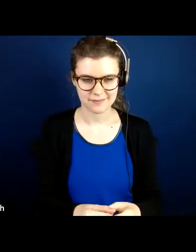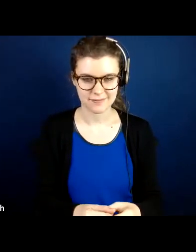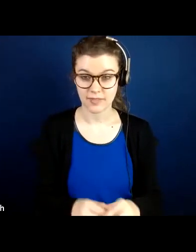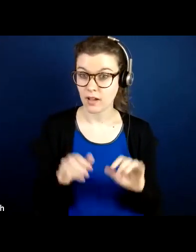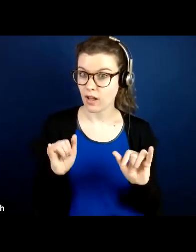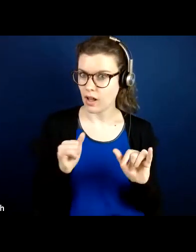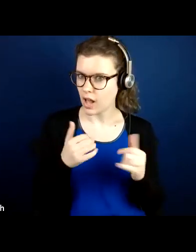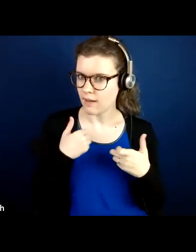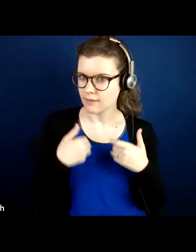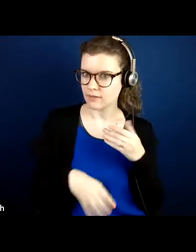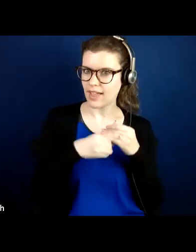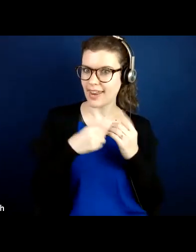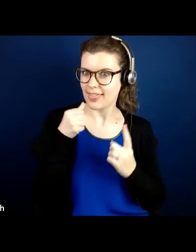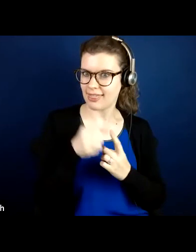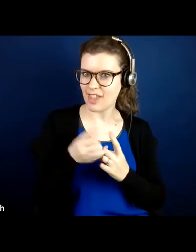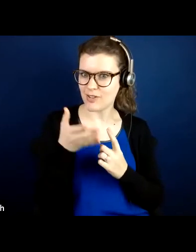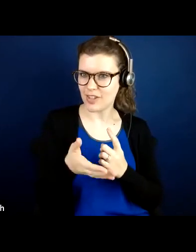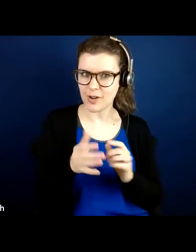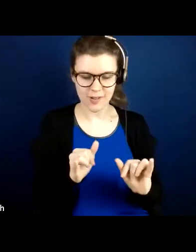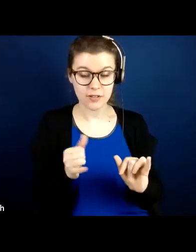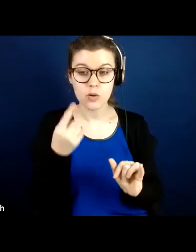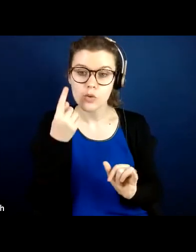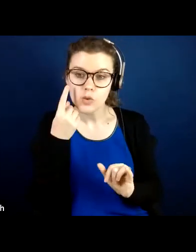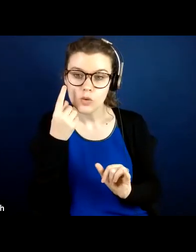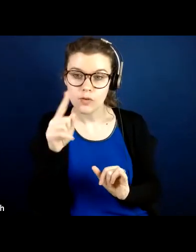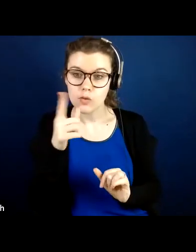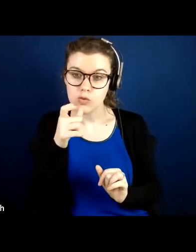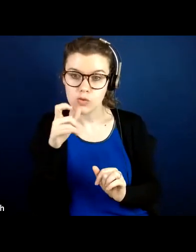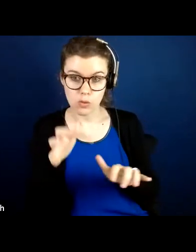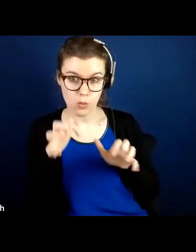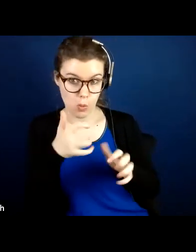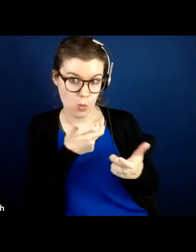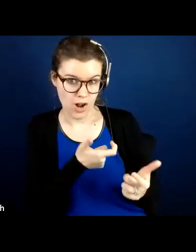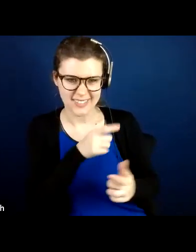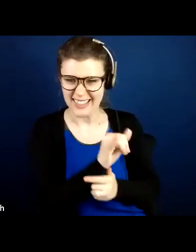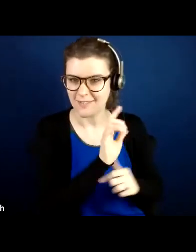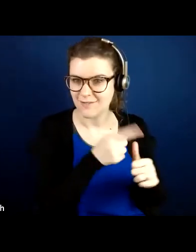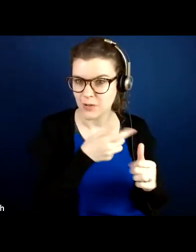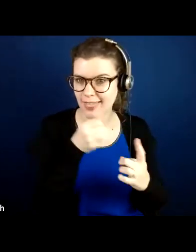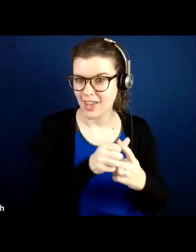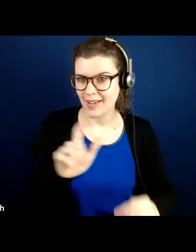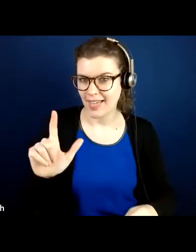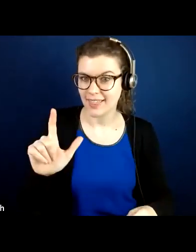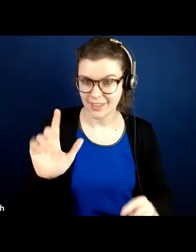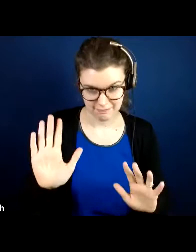Oh, and there you go. So folks that are listening into this, that's going to be your first letter. Now,